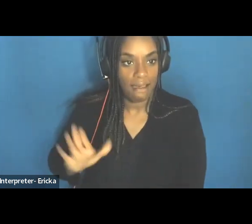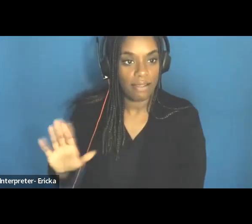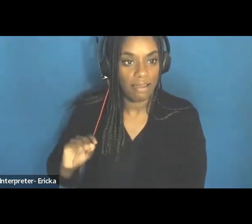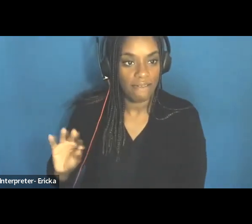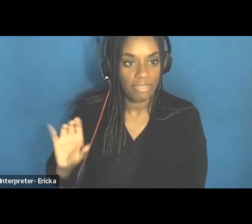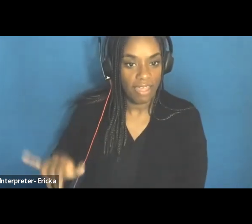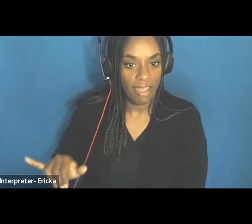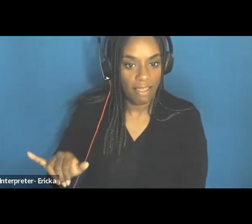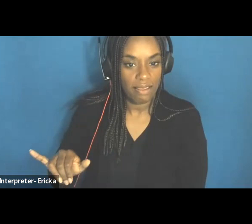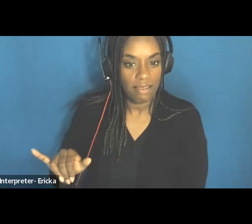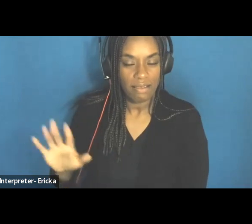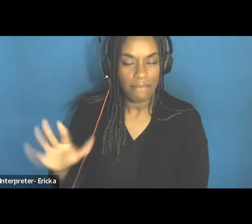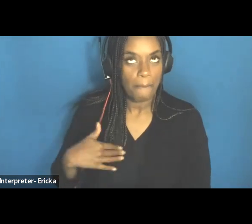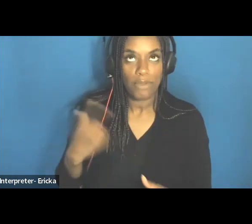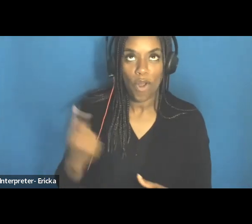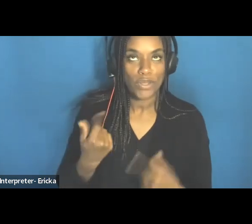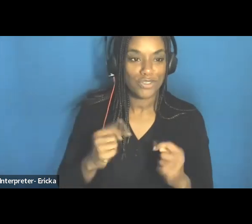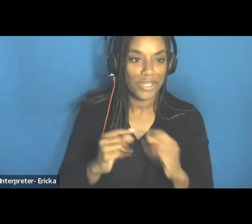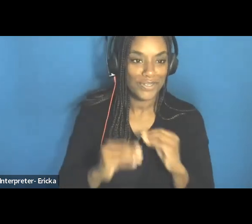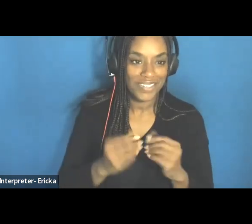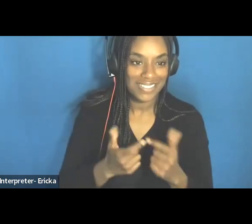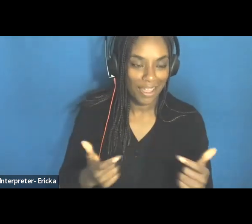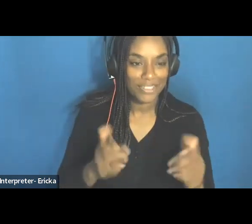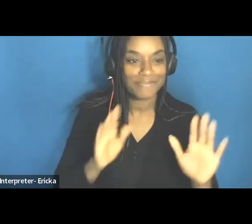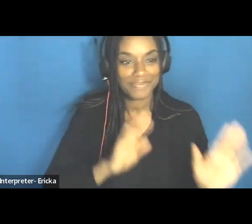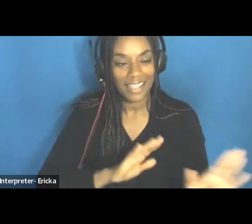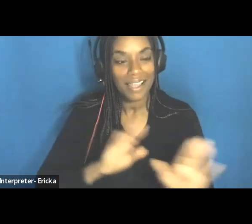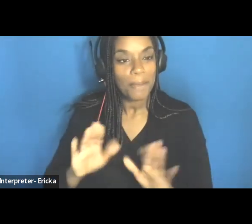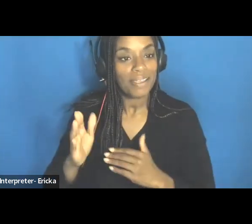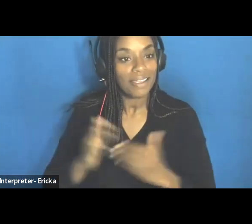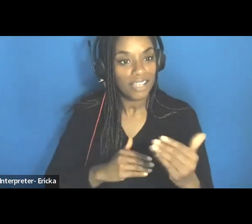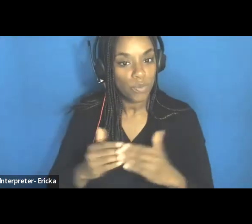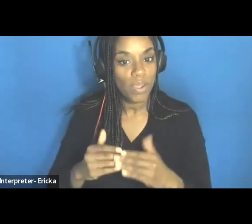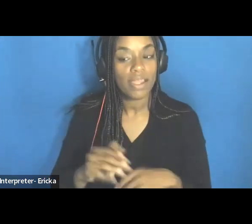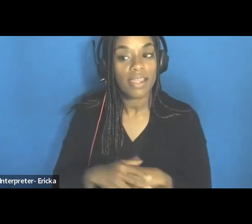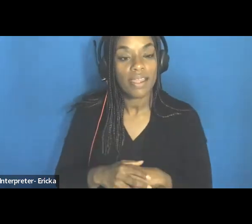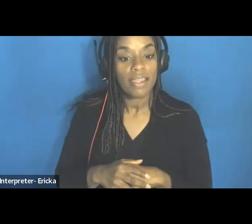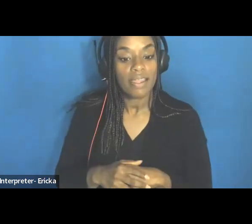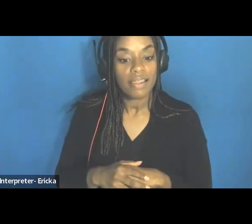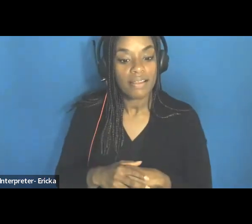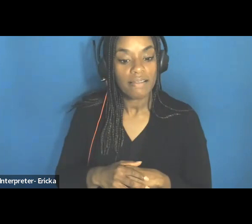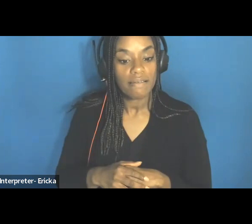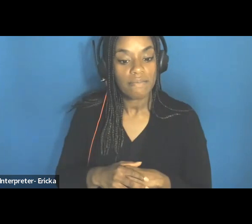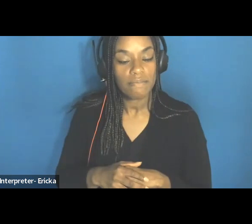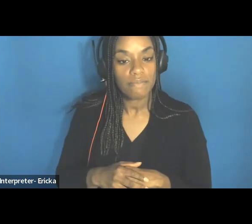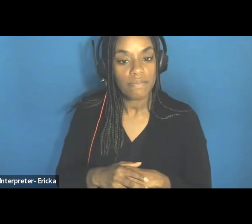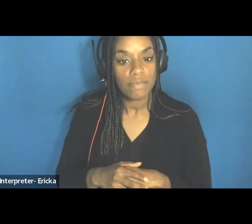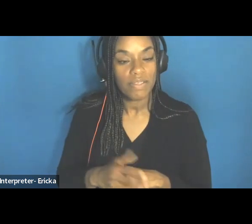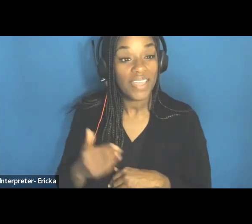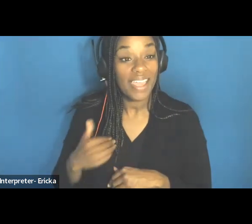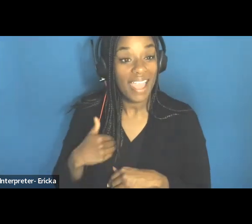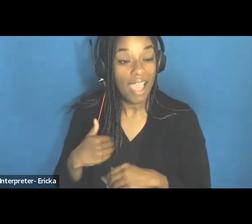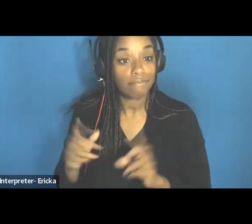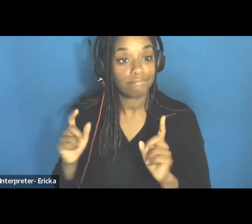to always fix our language. In the bad side of it, they have a term of what is the worst employable